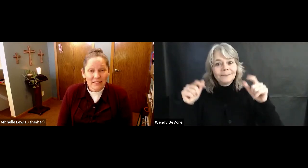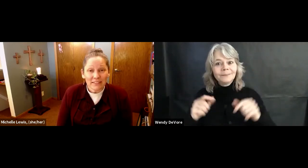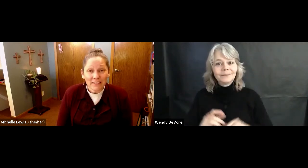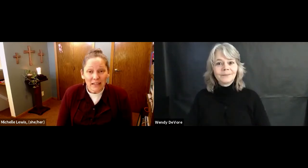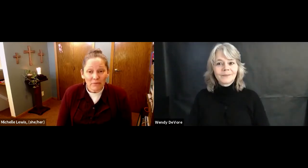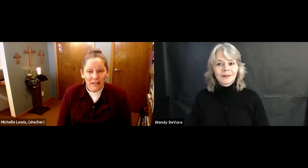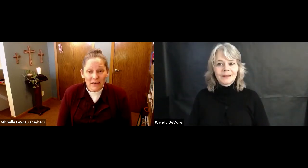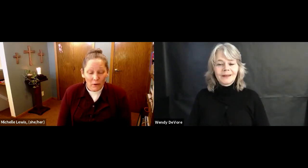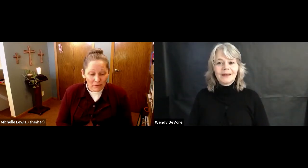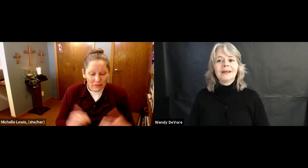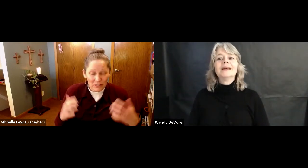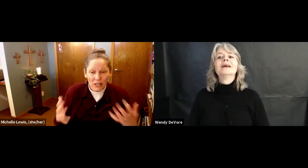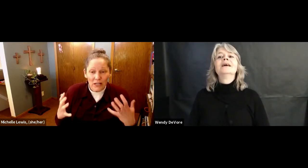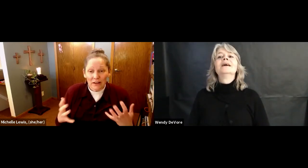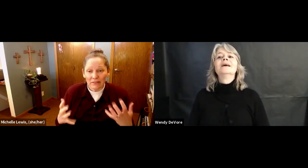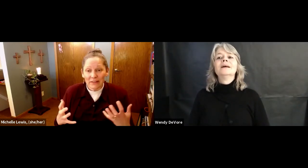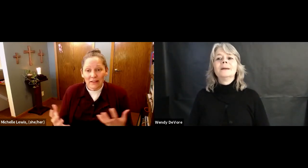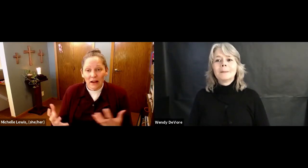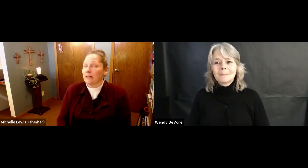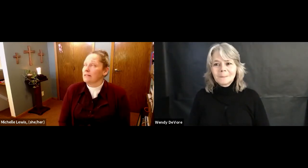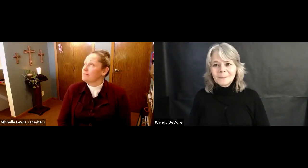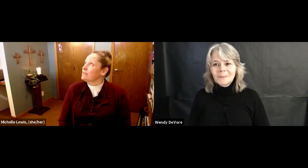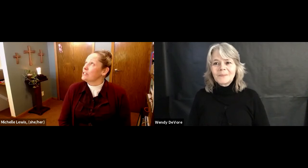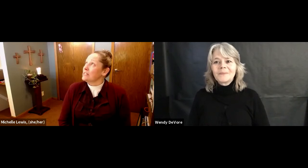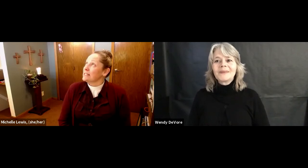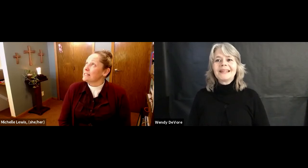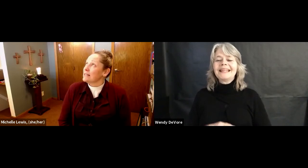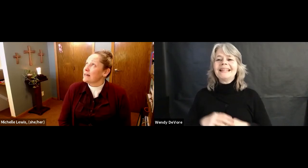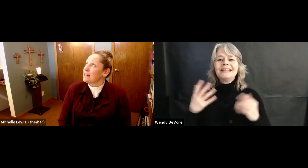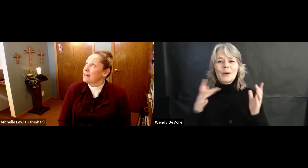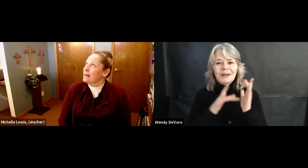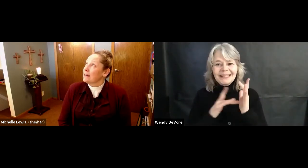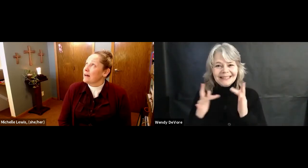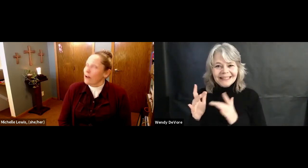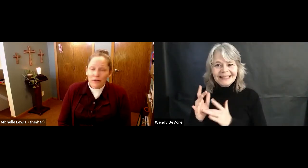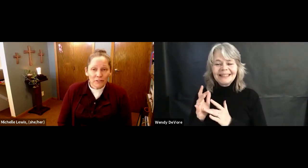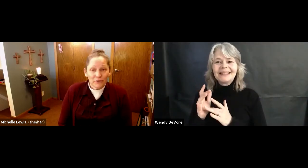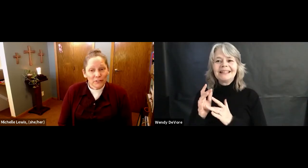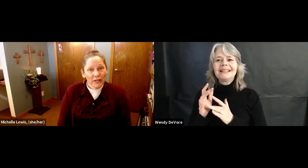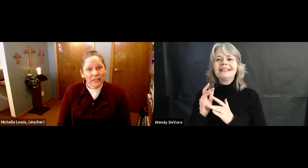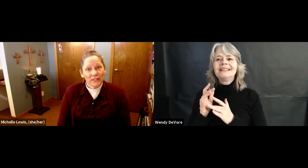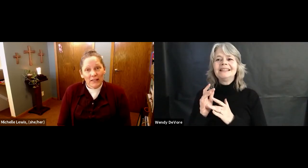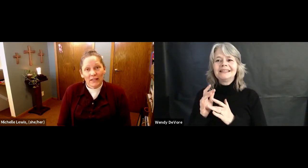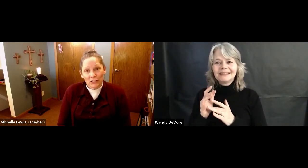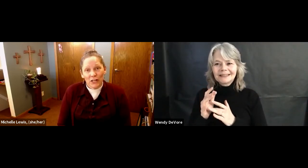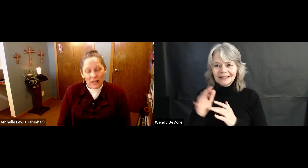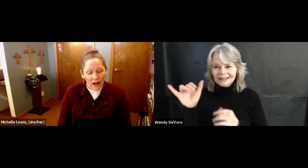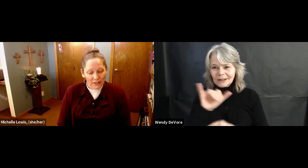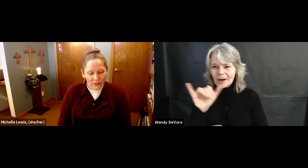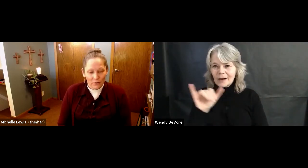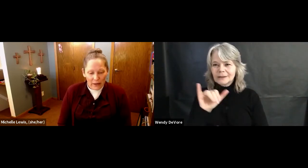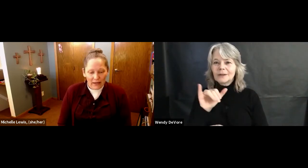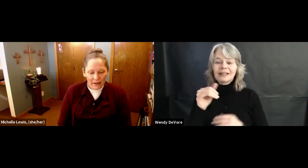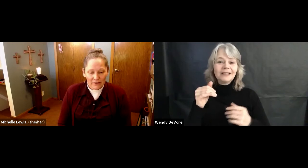And the same thing, to shake Jesus also is trying to, I think, shake